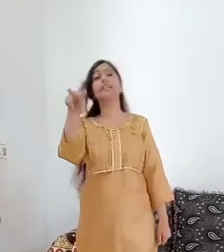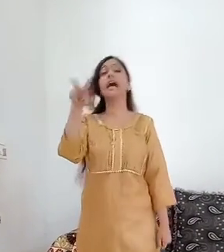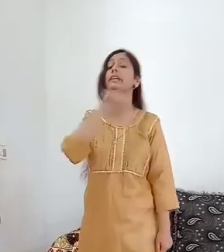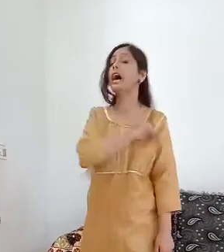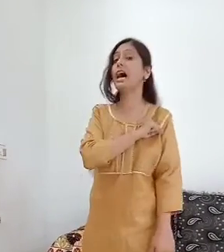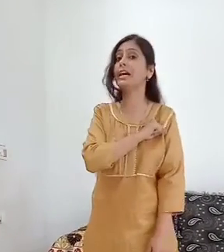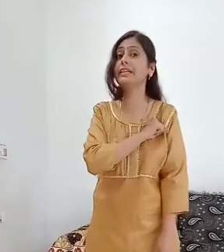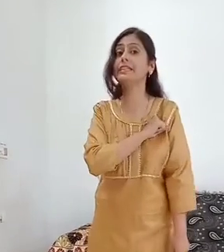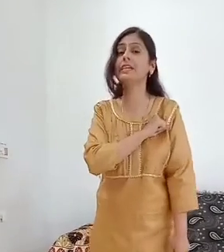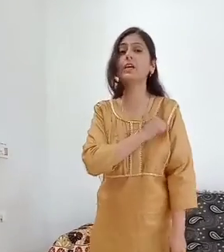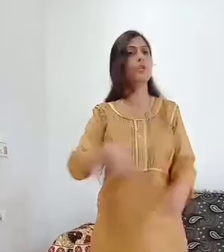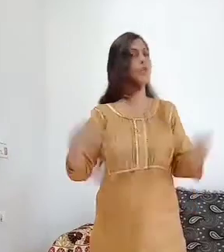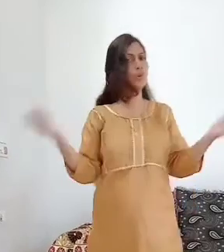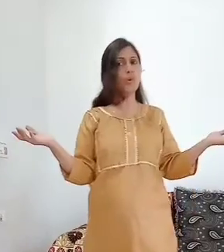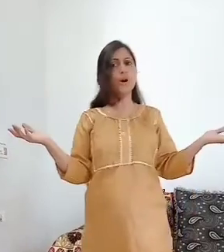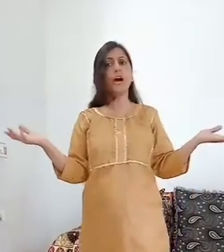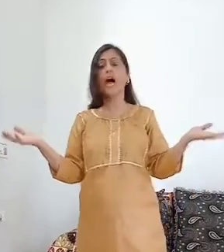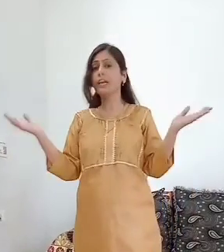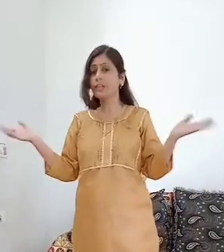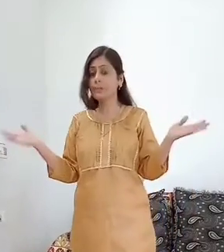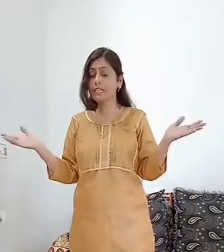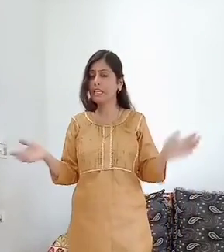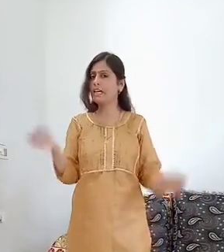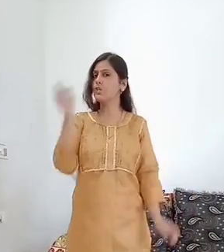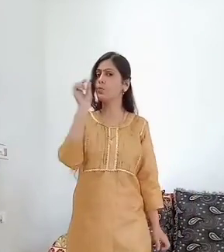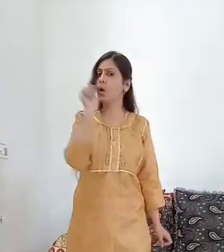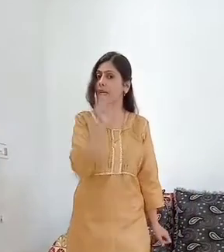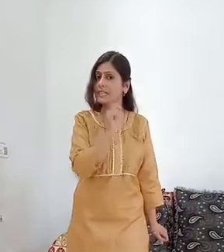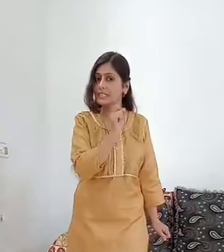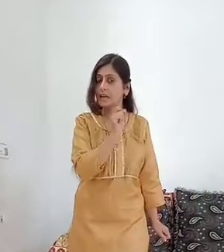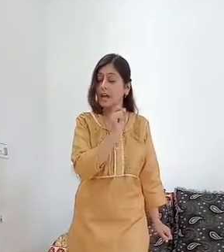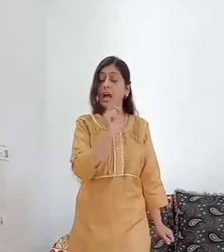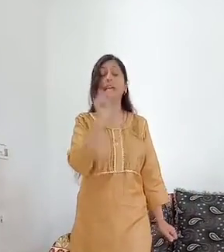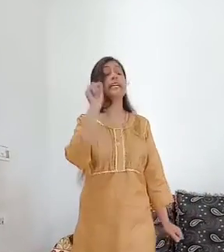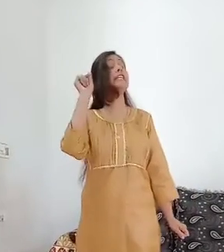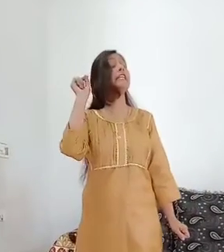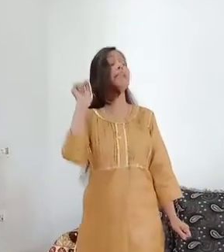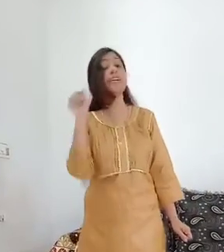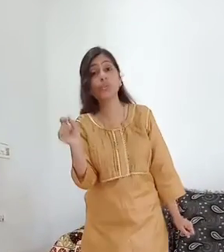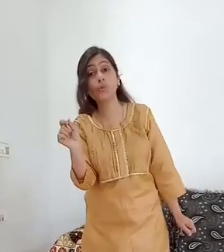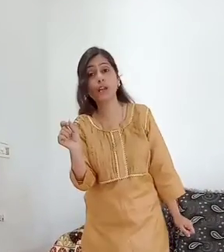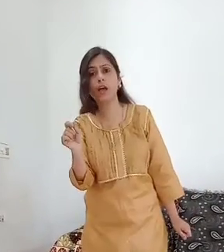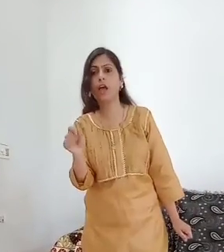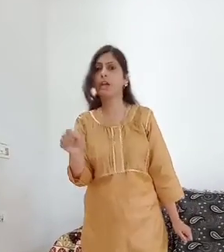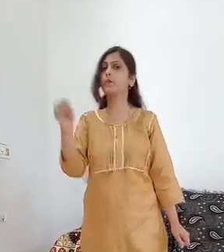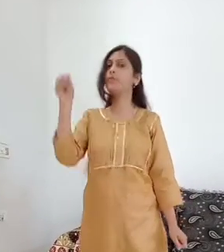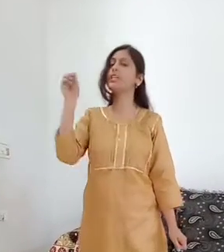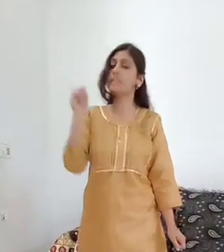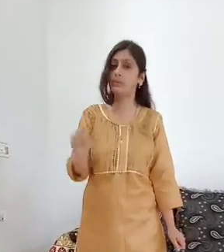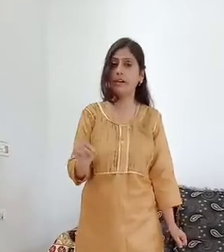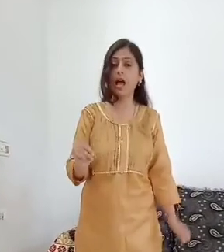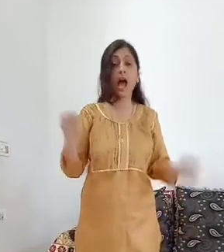naked eyes. So atom is the smallest, indivisible, invisible